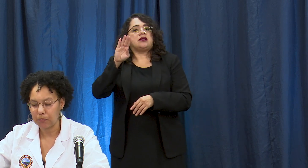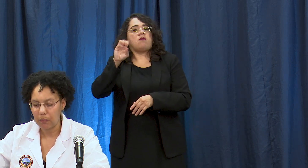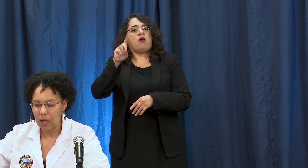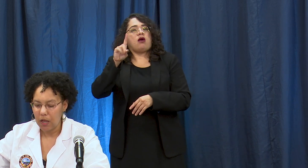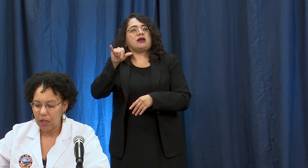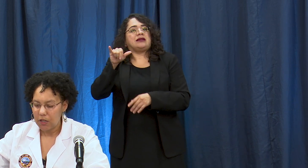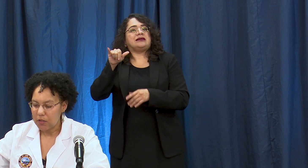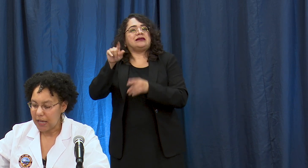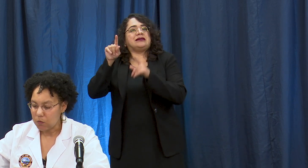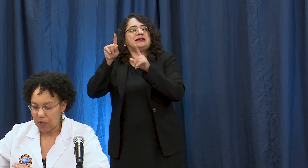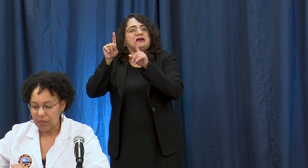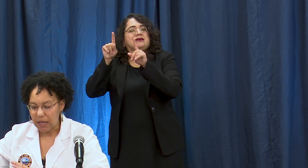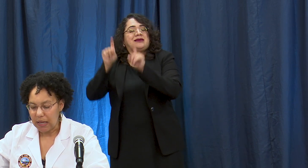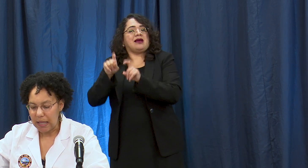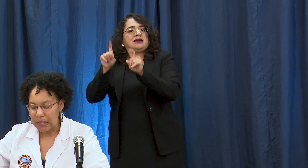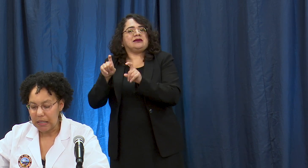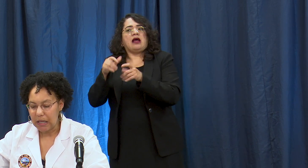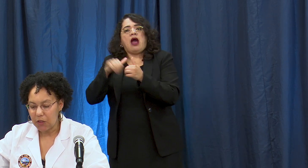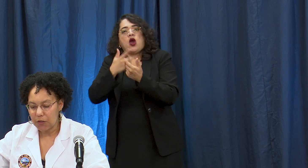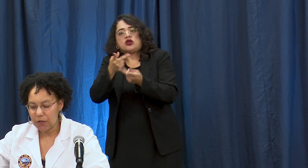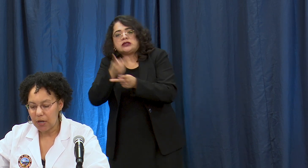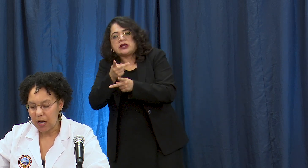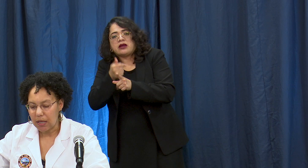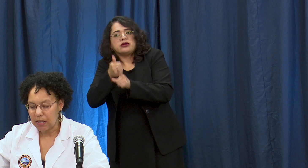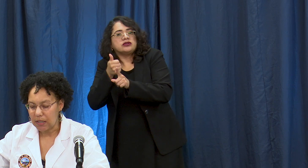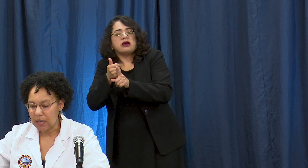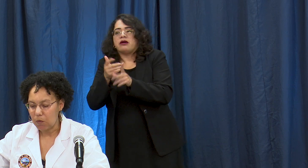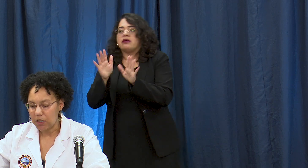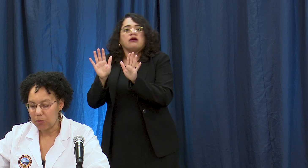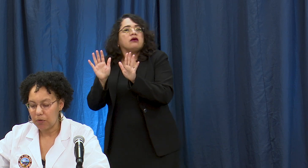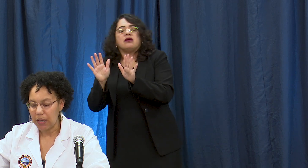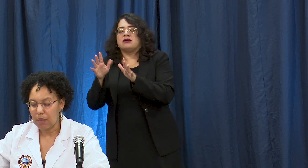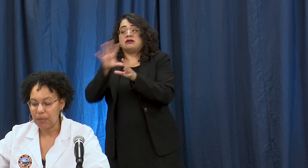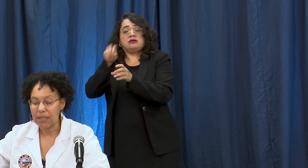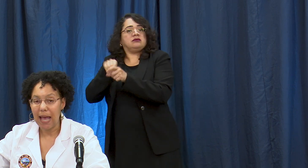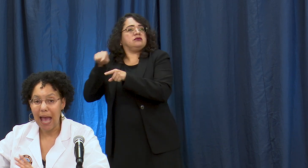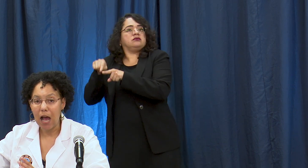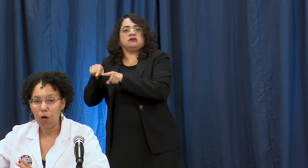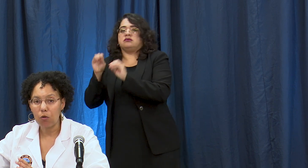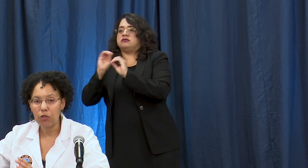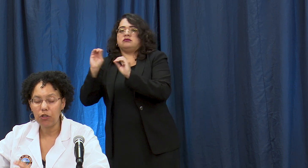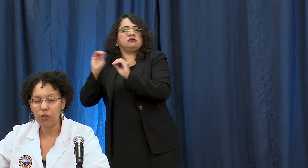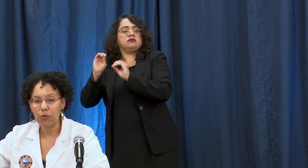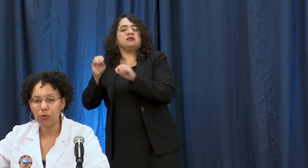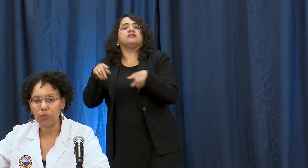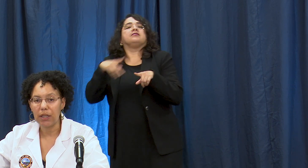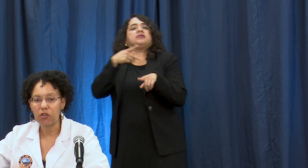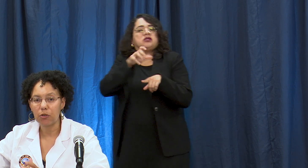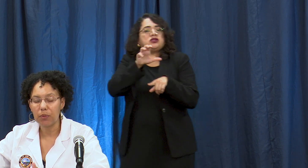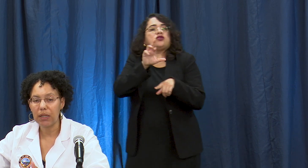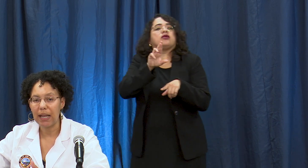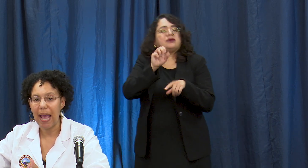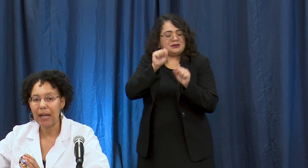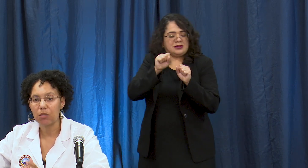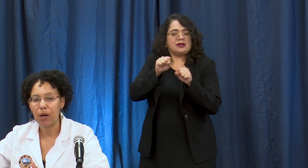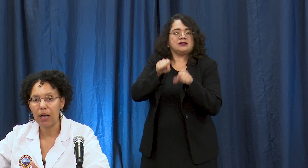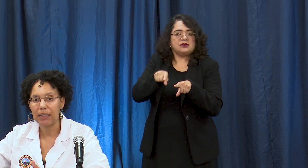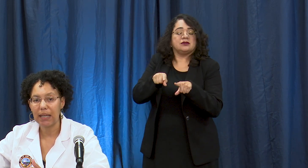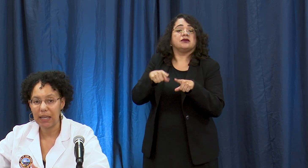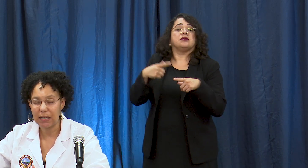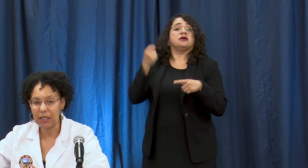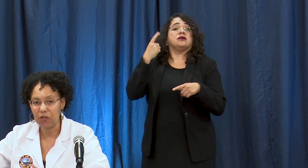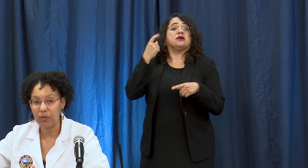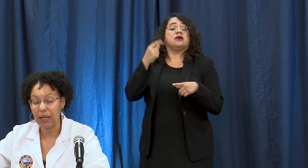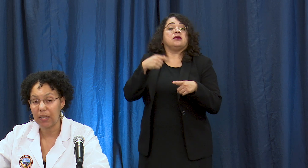do. So that's one thing. And then the other thing that I wanted to bring up is how to interpret and act